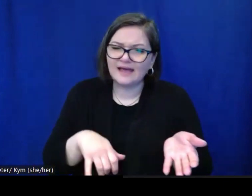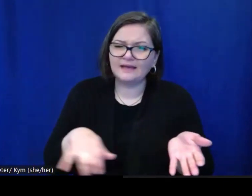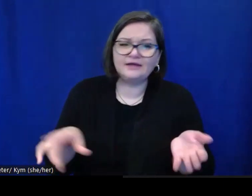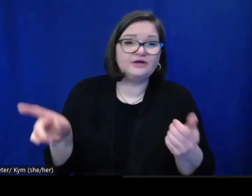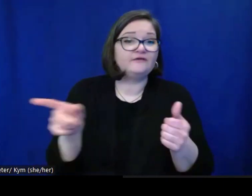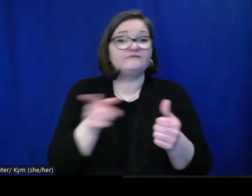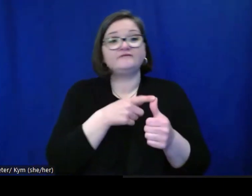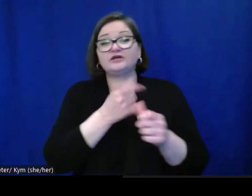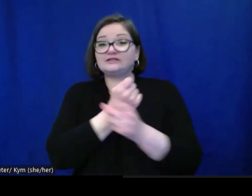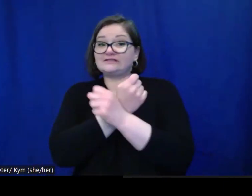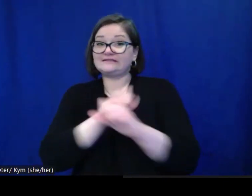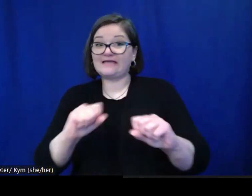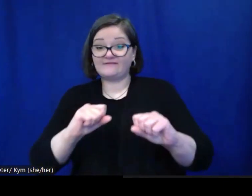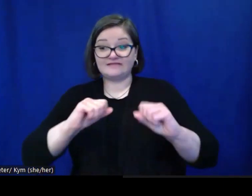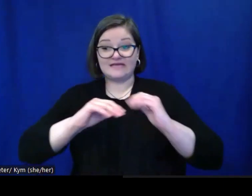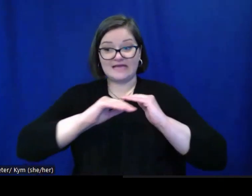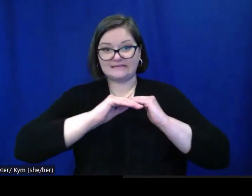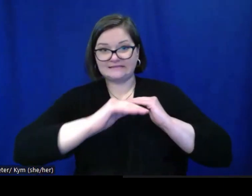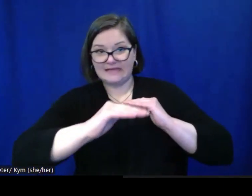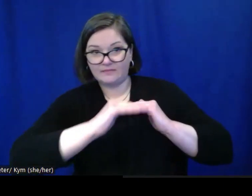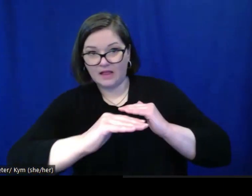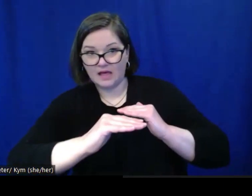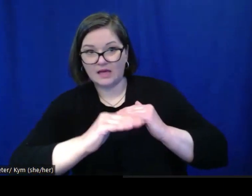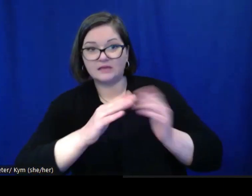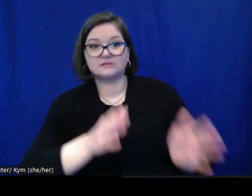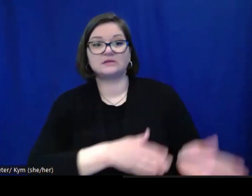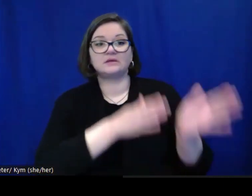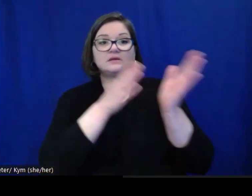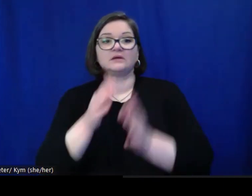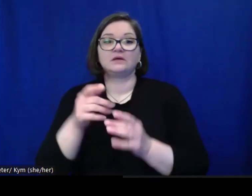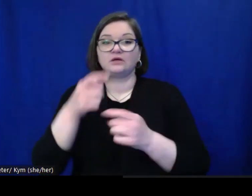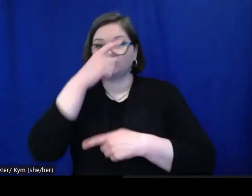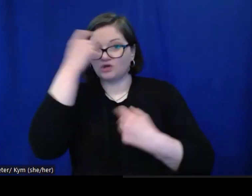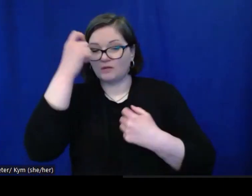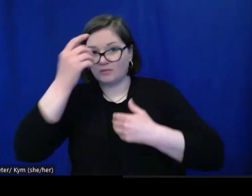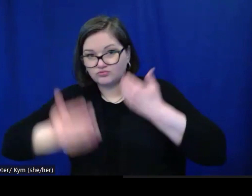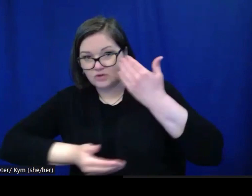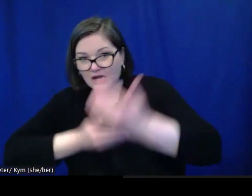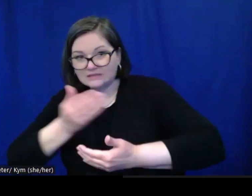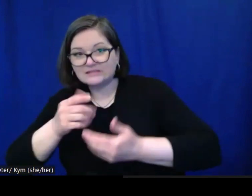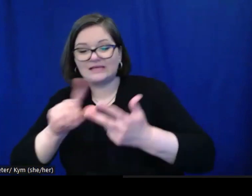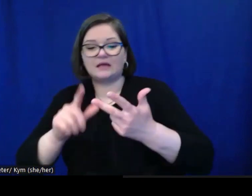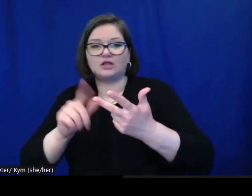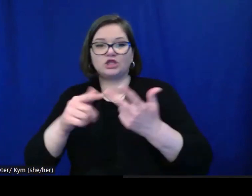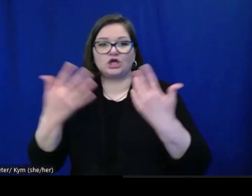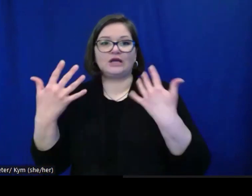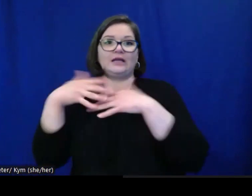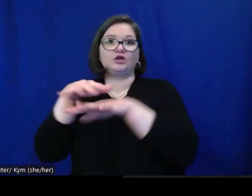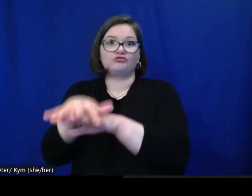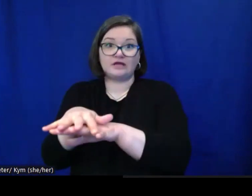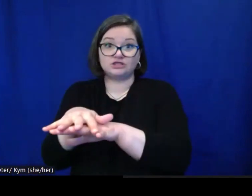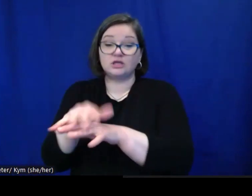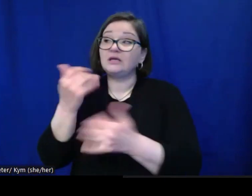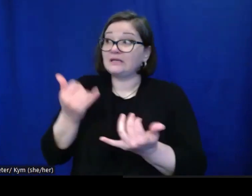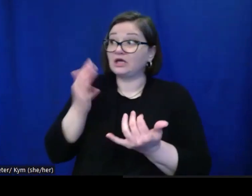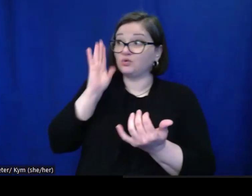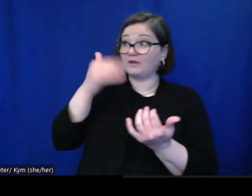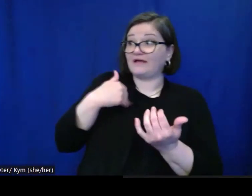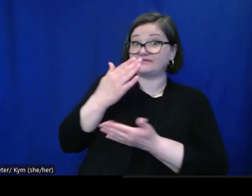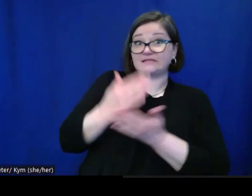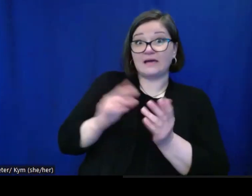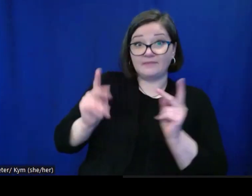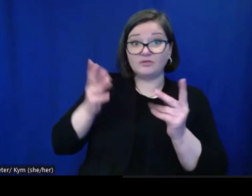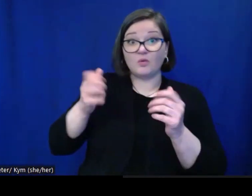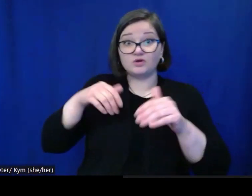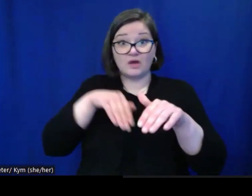and stabilization, trauma processing, and then integration. Now, what I would say is you're going to have some veterans who want to come in, they